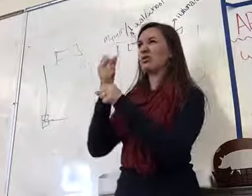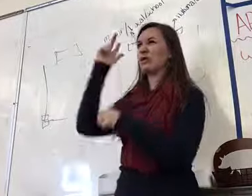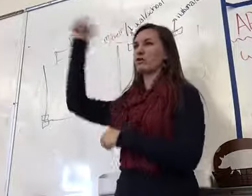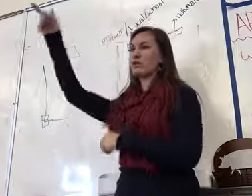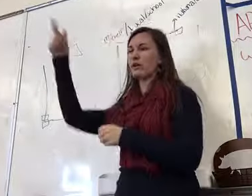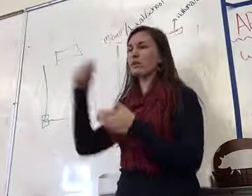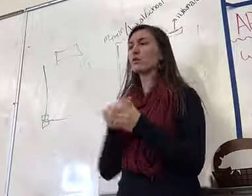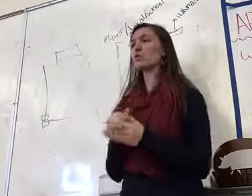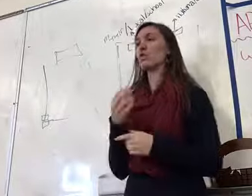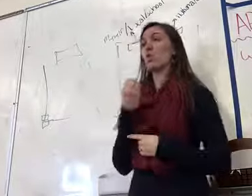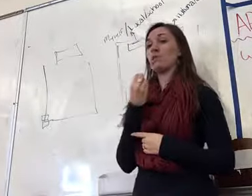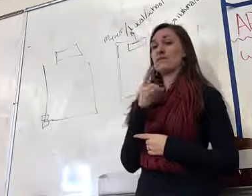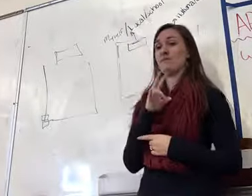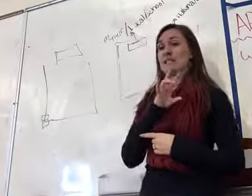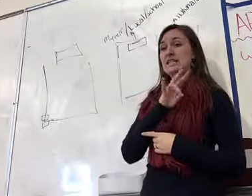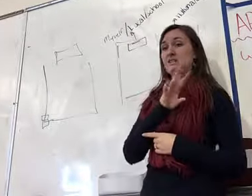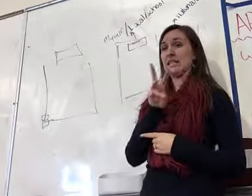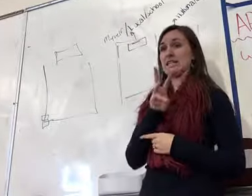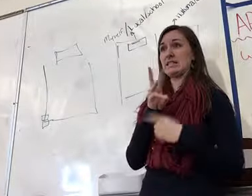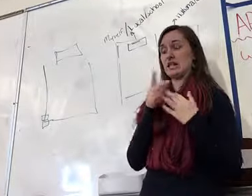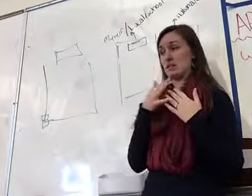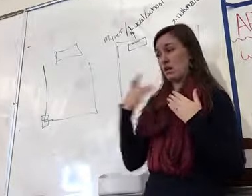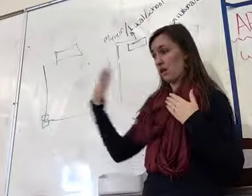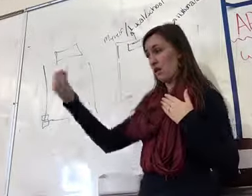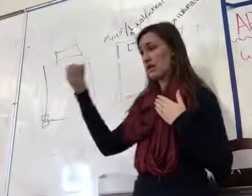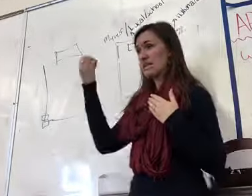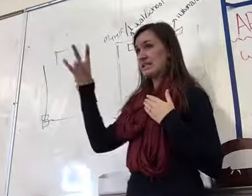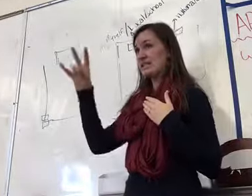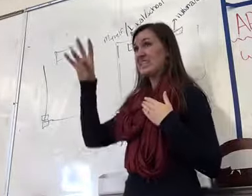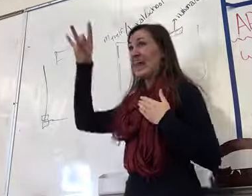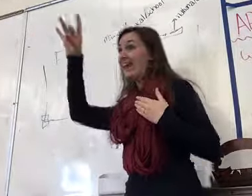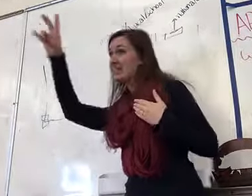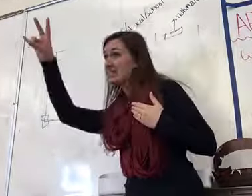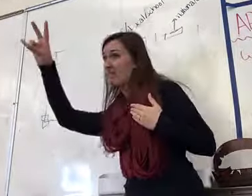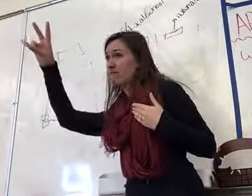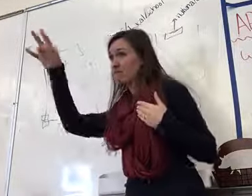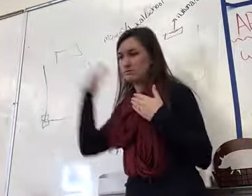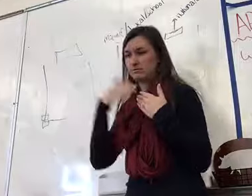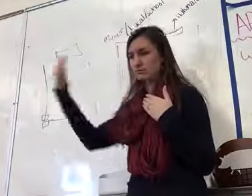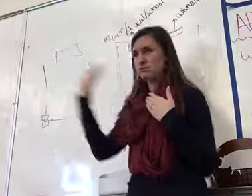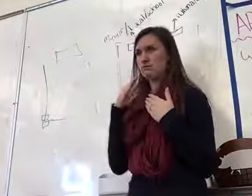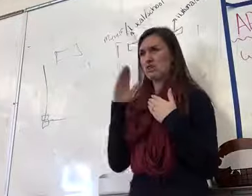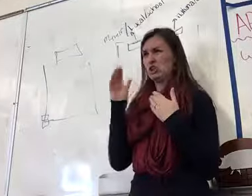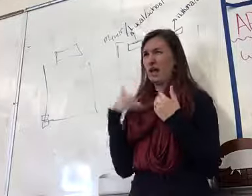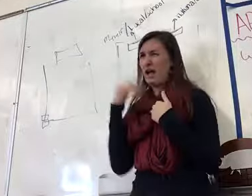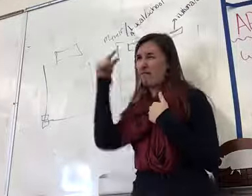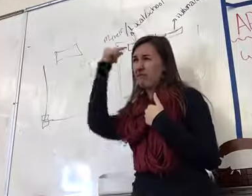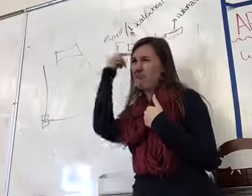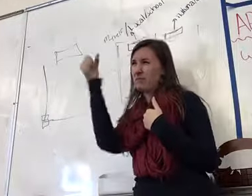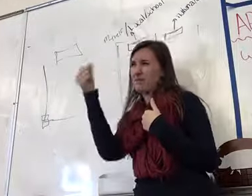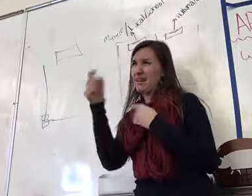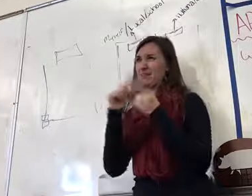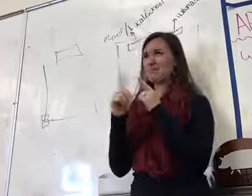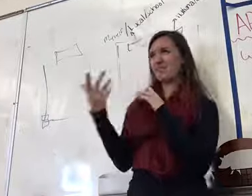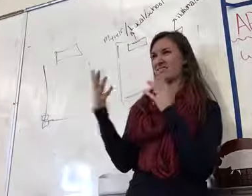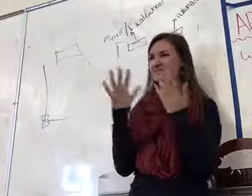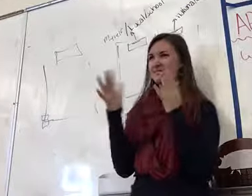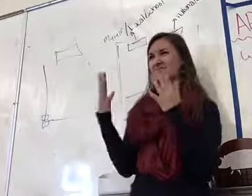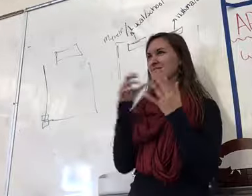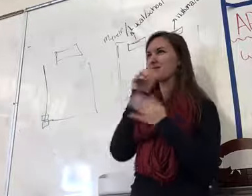1776 until 1787. And so it actually goes away right before George Washington comes. So technically we don't